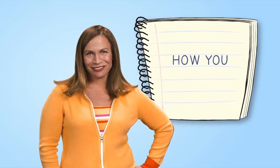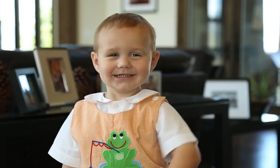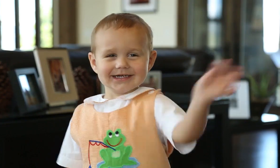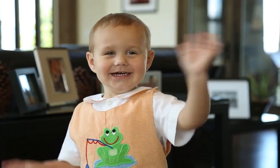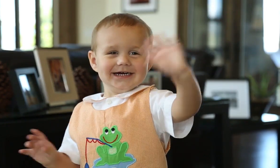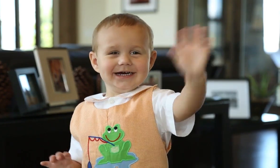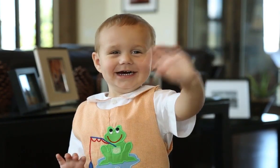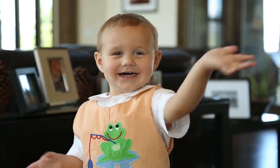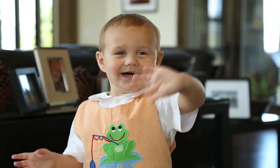Hi.